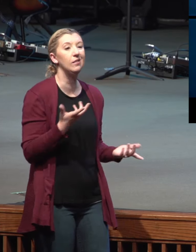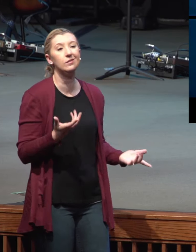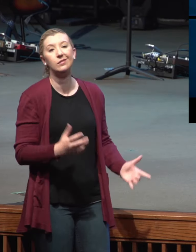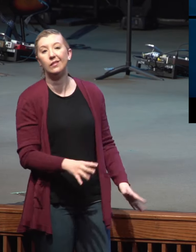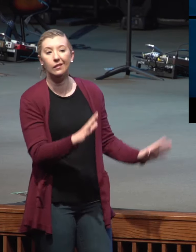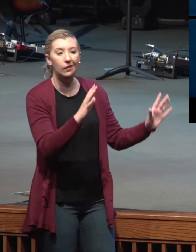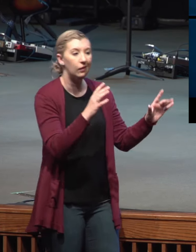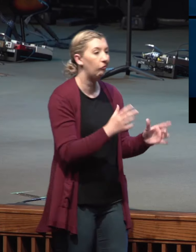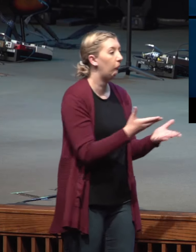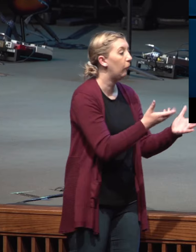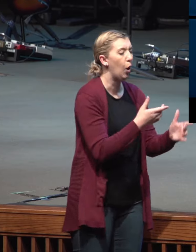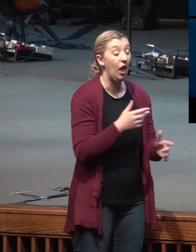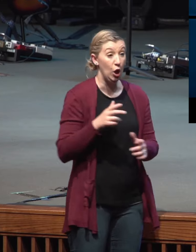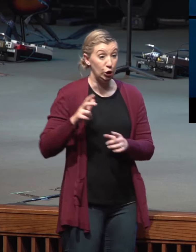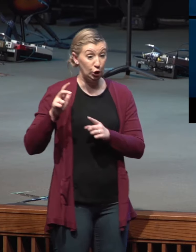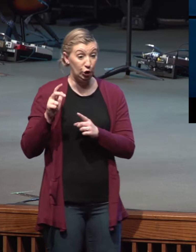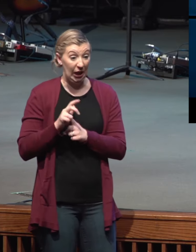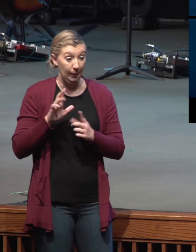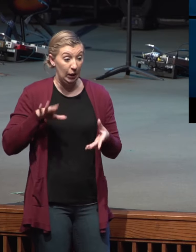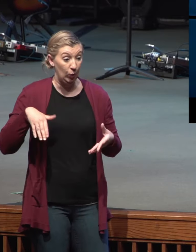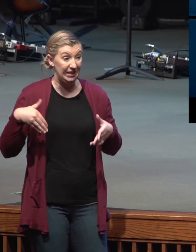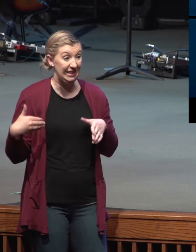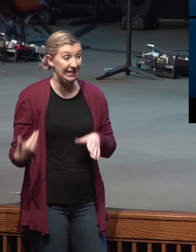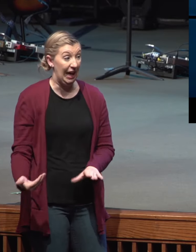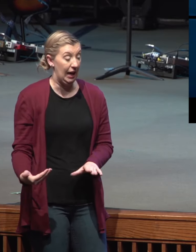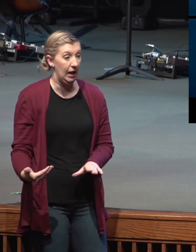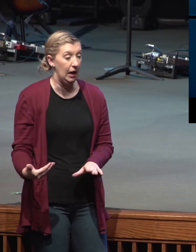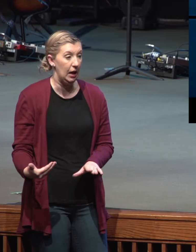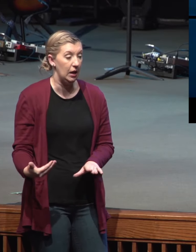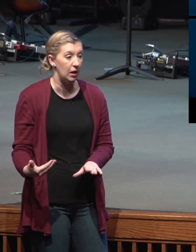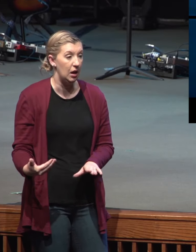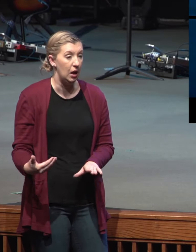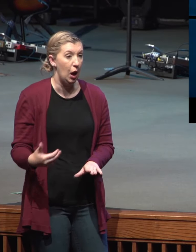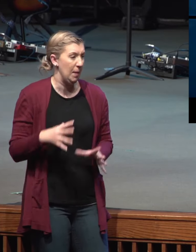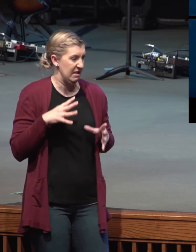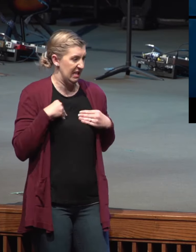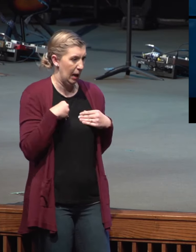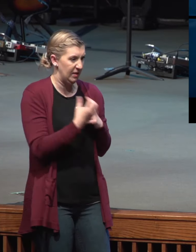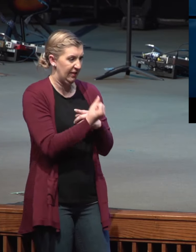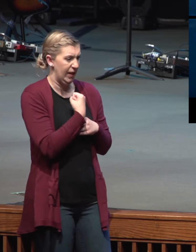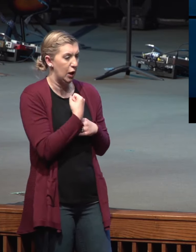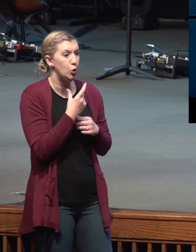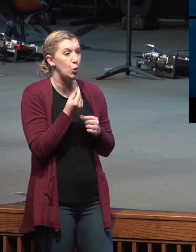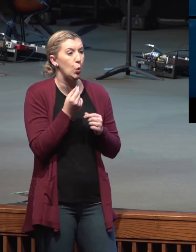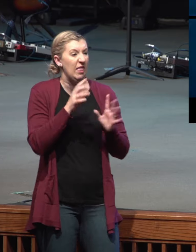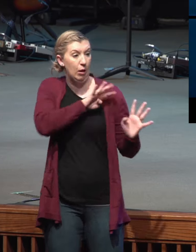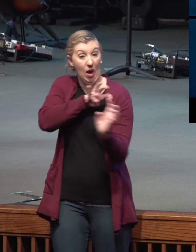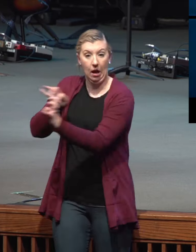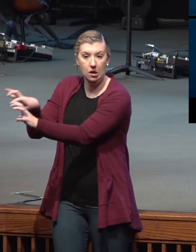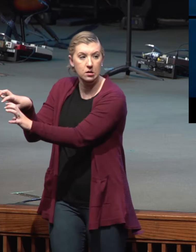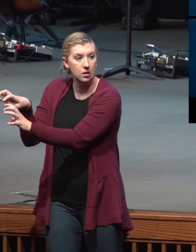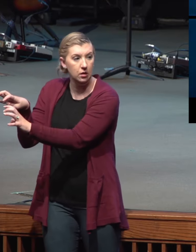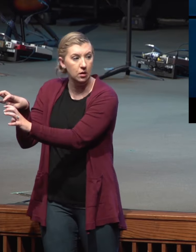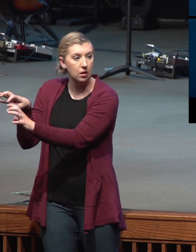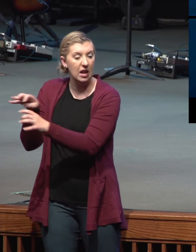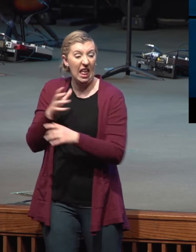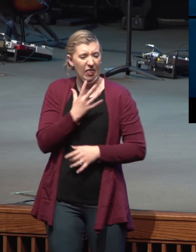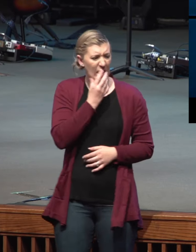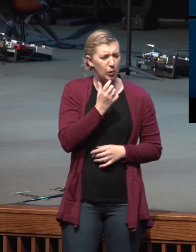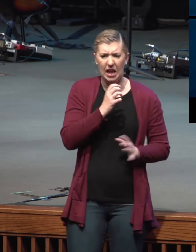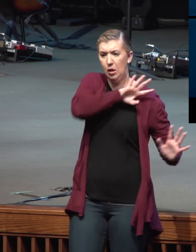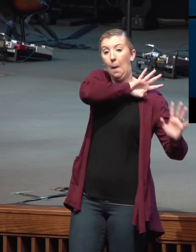No, their champion was dead, but they did not concede defeat. But instead they ran, and the